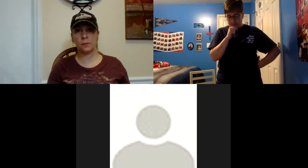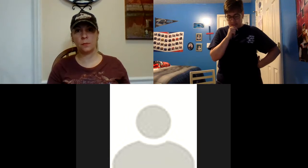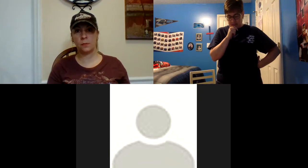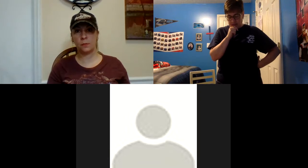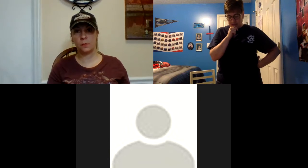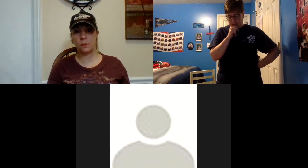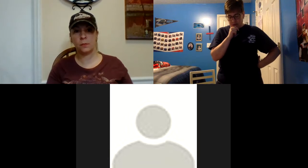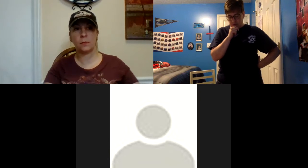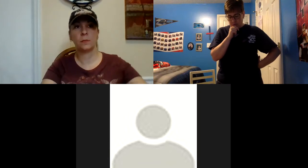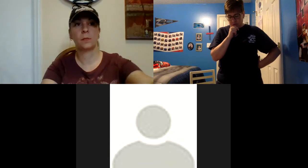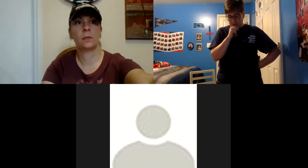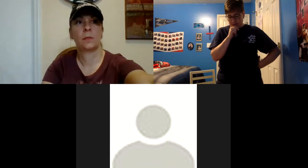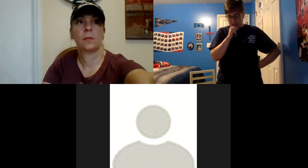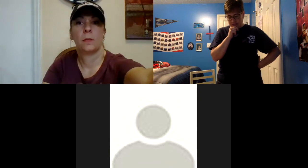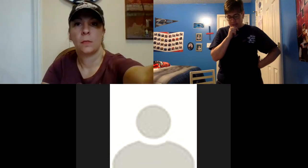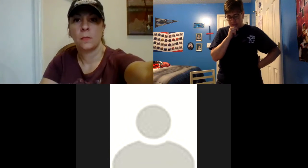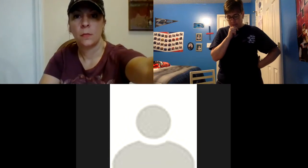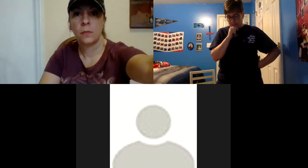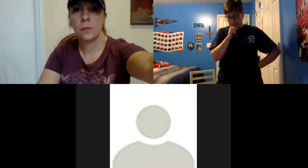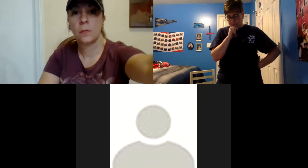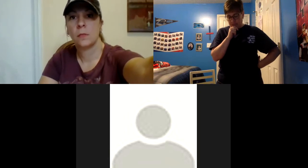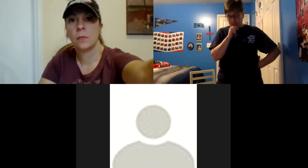this. Oh, I'm trying to think.